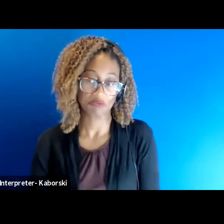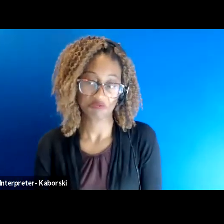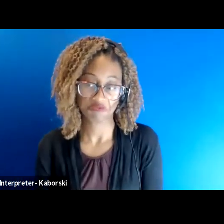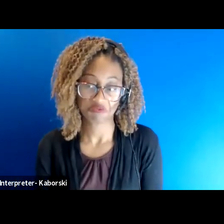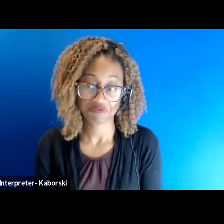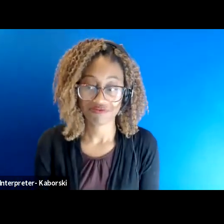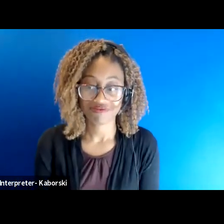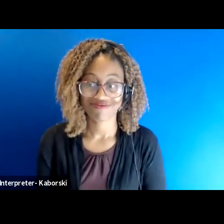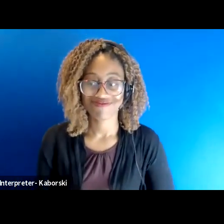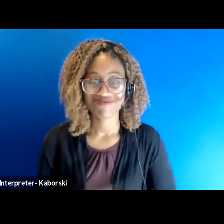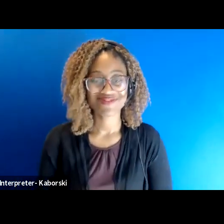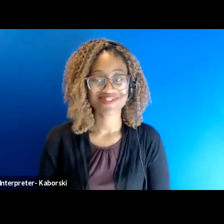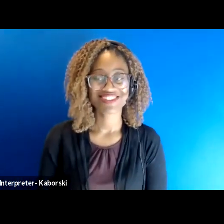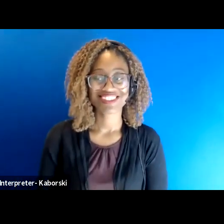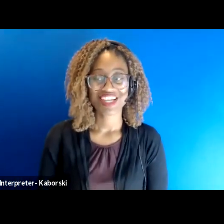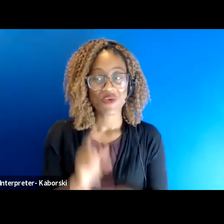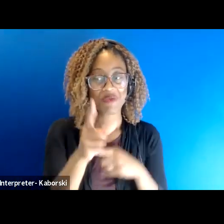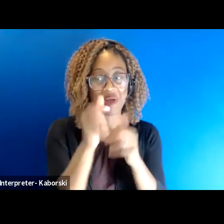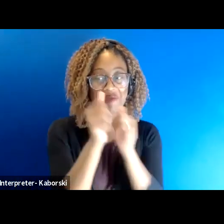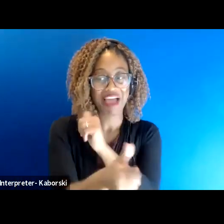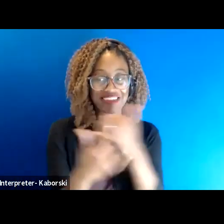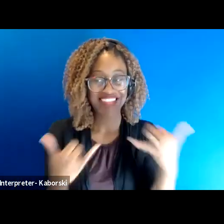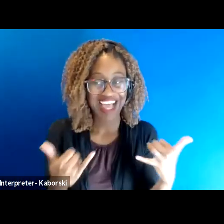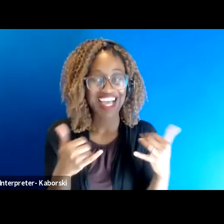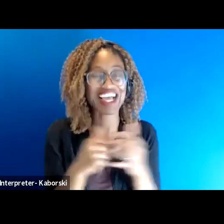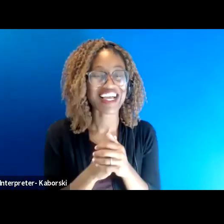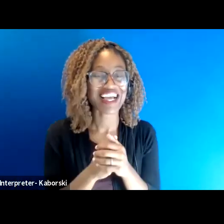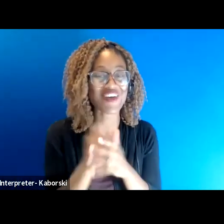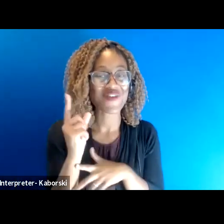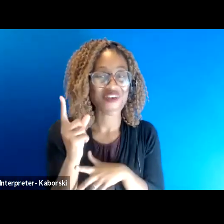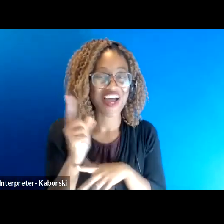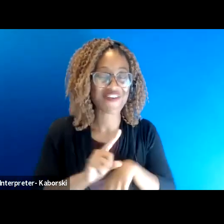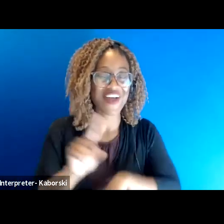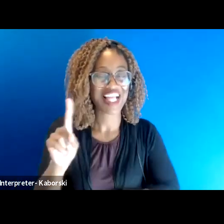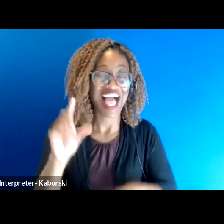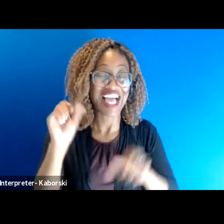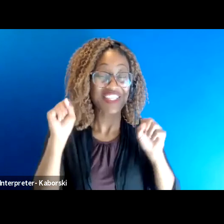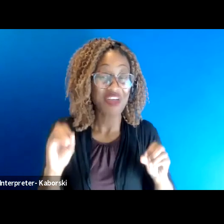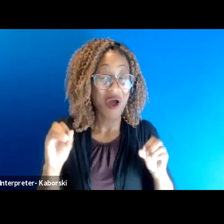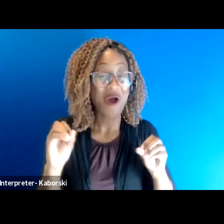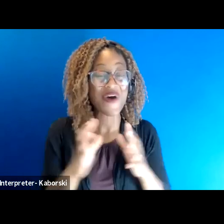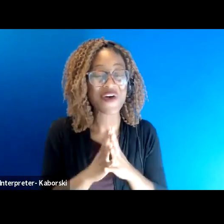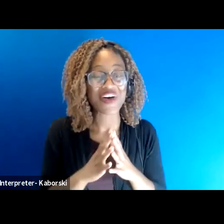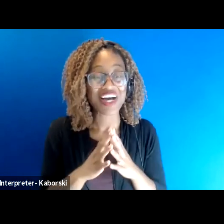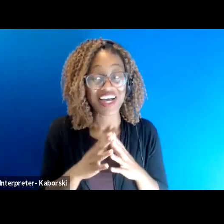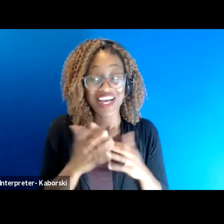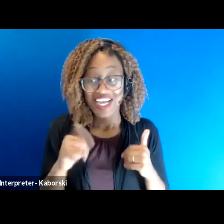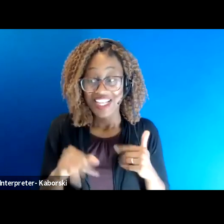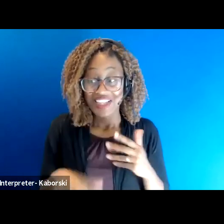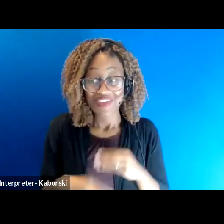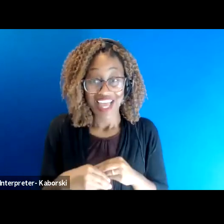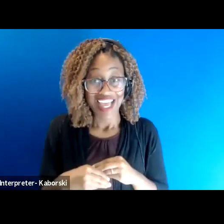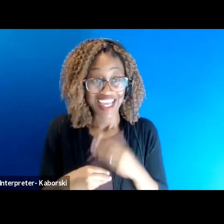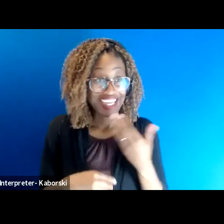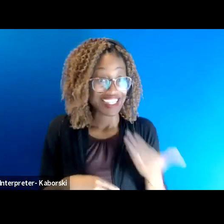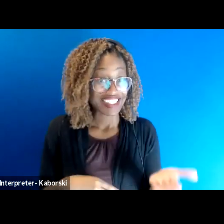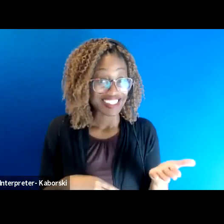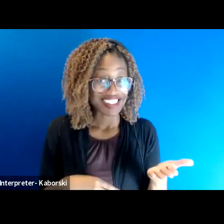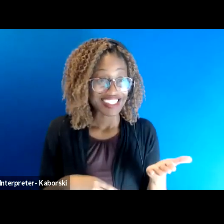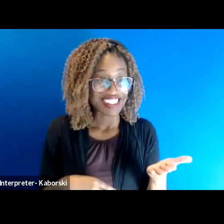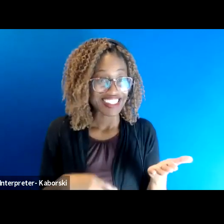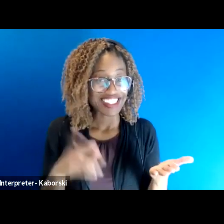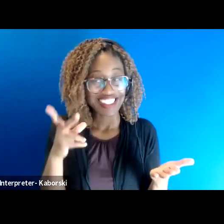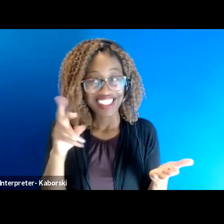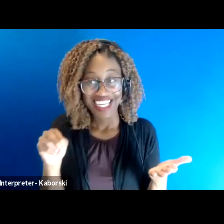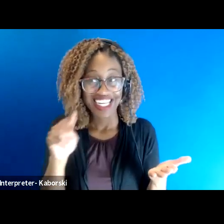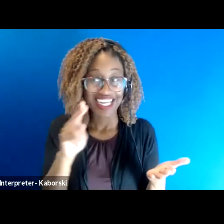Thank you. We are a minute past 1 o'clock. So did you have anything to add, Ken or